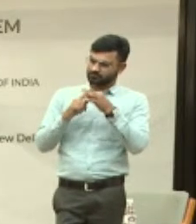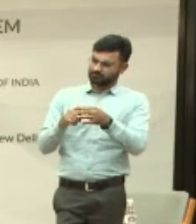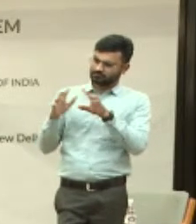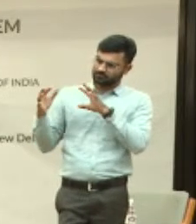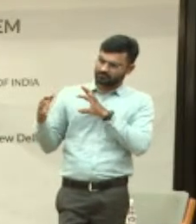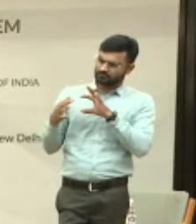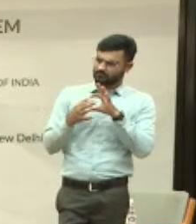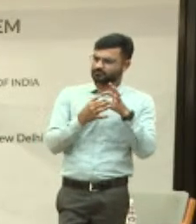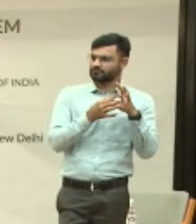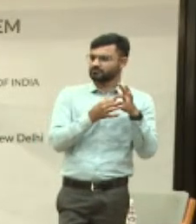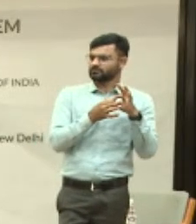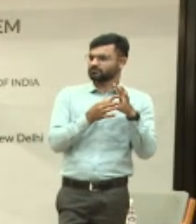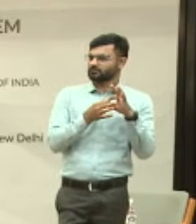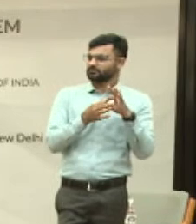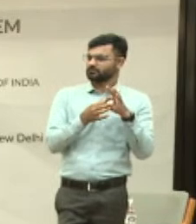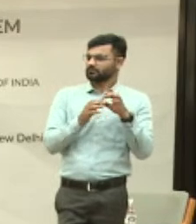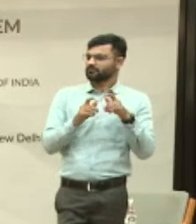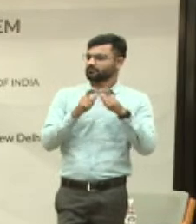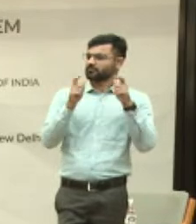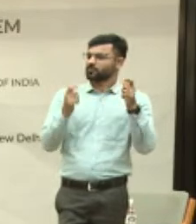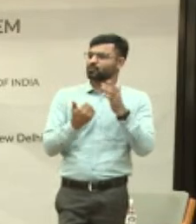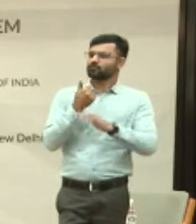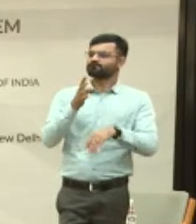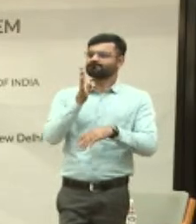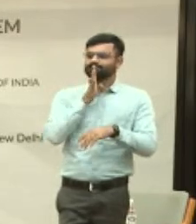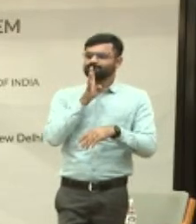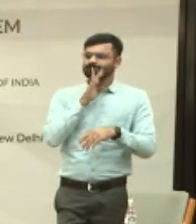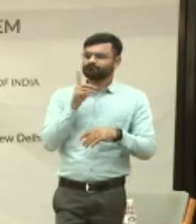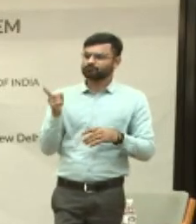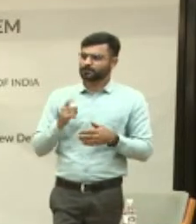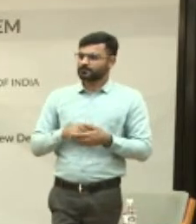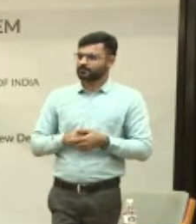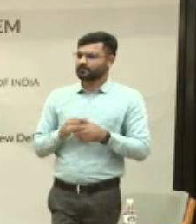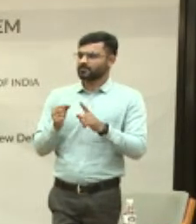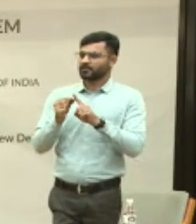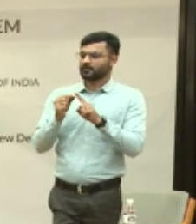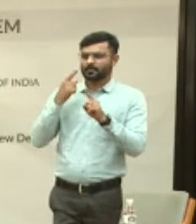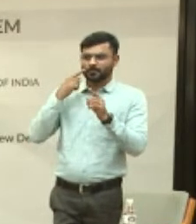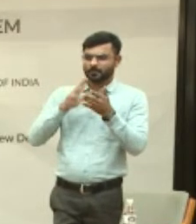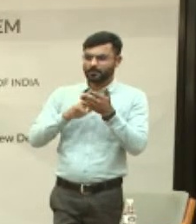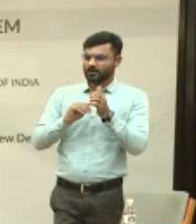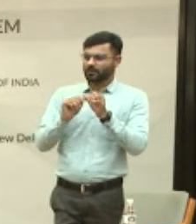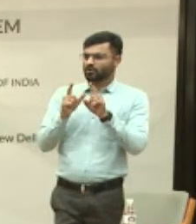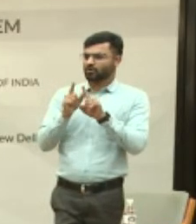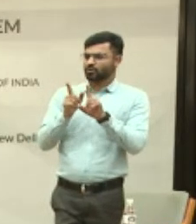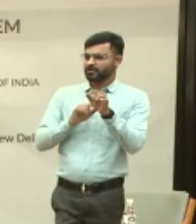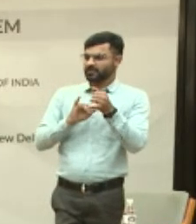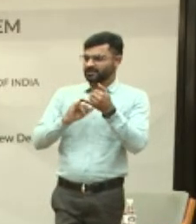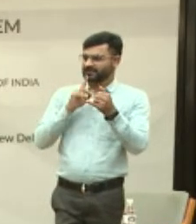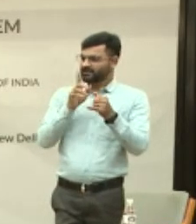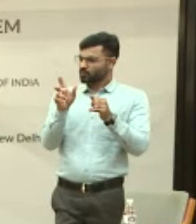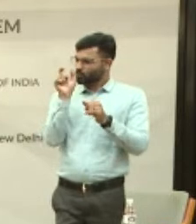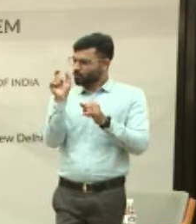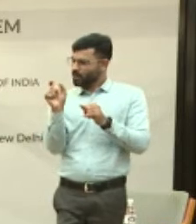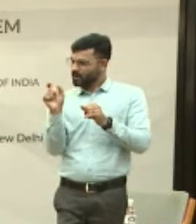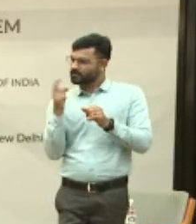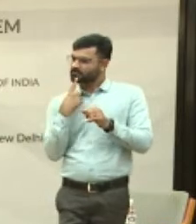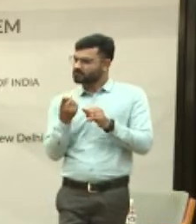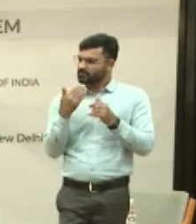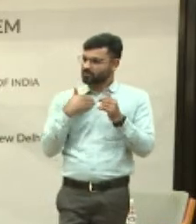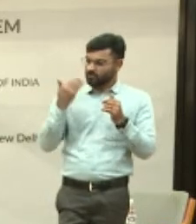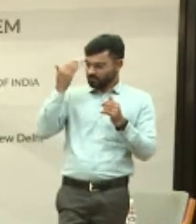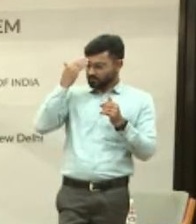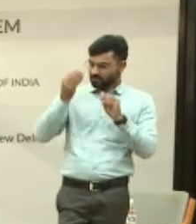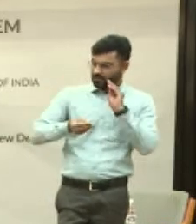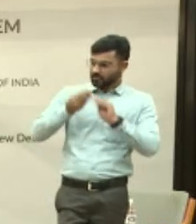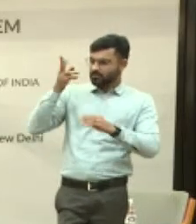related to the reference of Pandav you made in your speech, Pitamah Bhishma and Yudhishthira, the dialogue between the two. I want to know